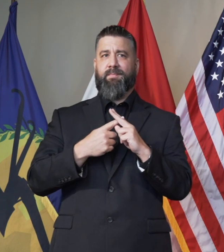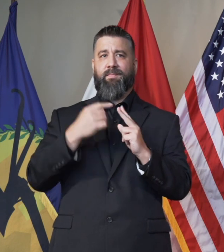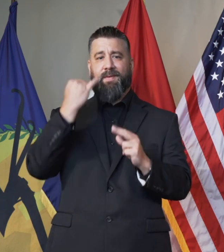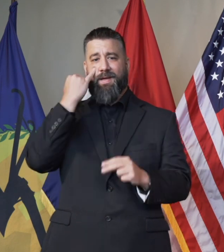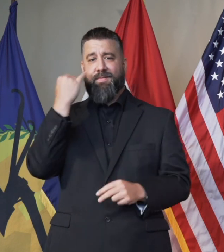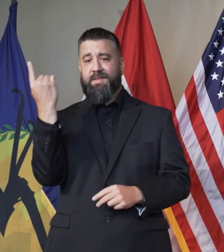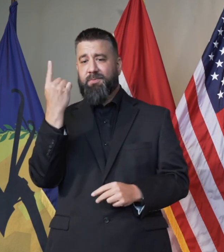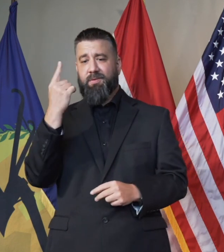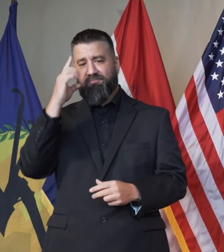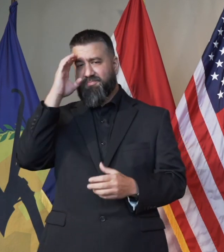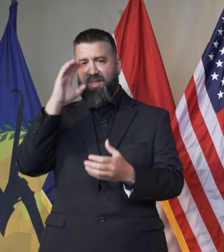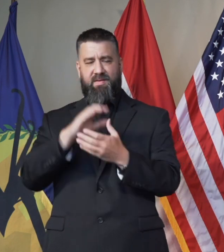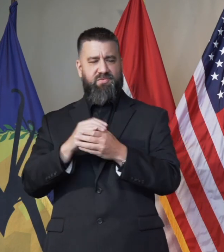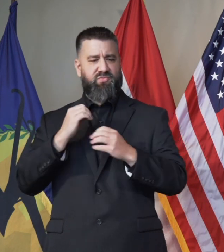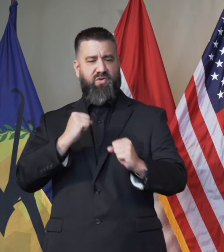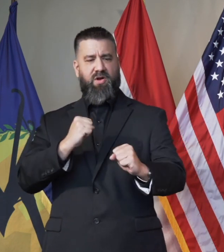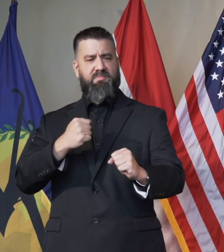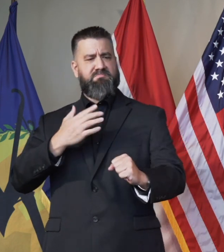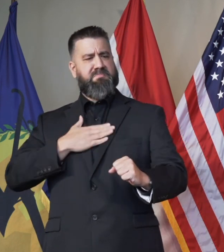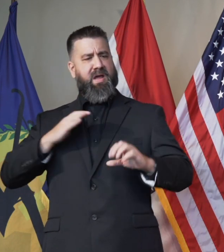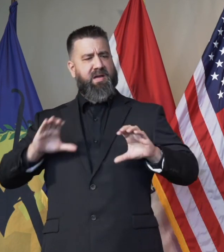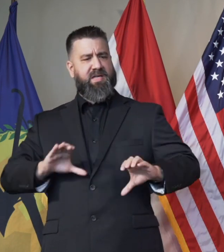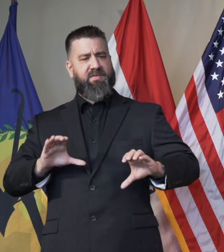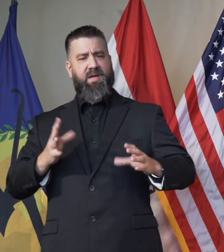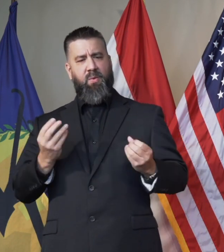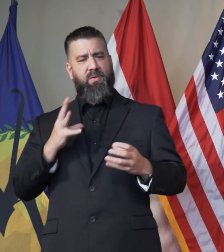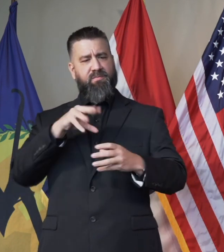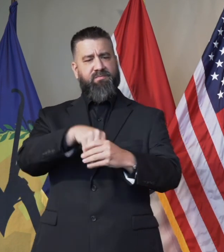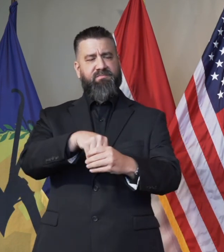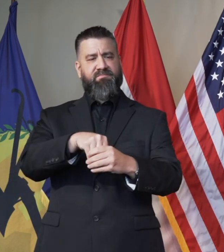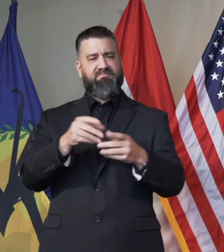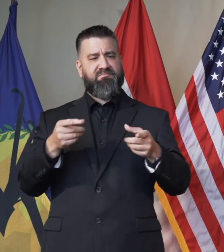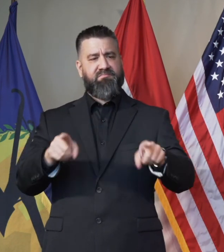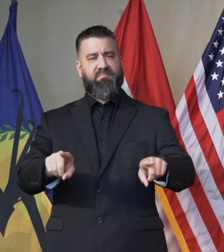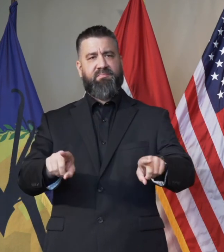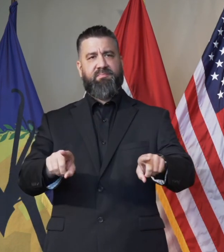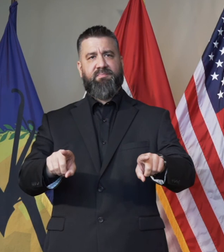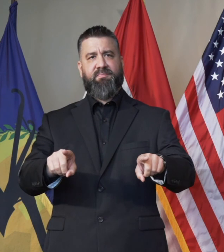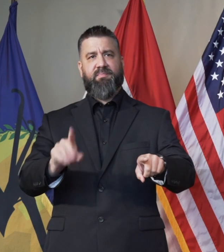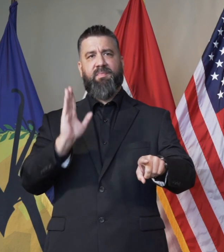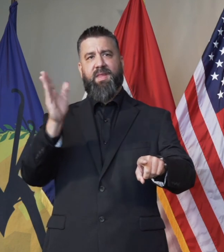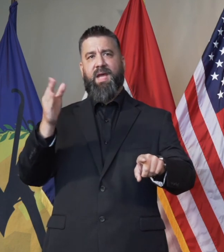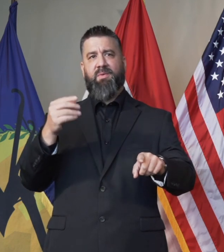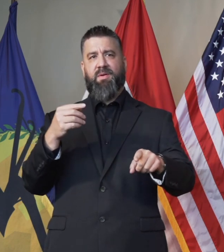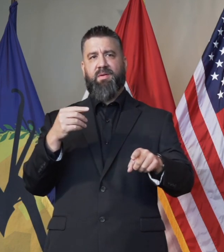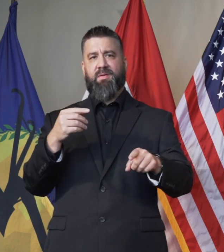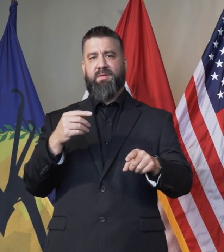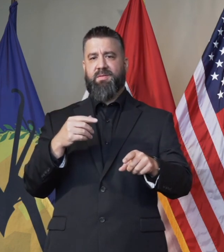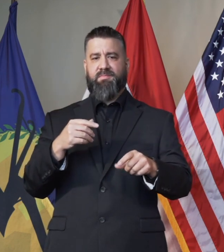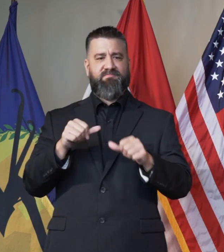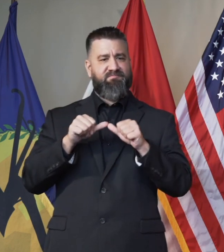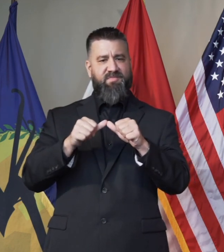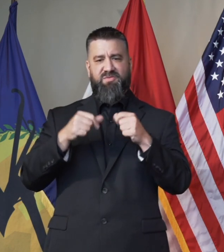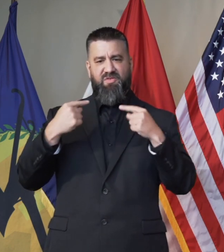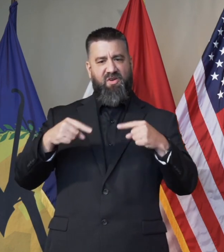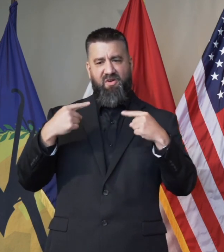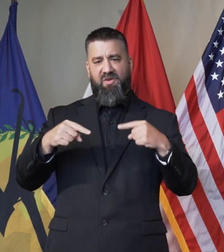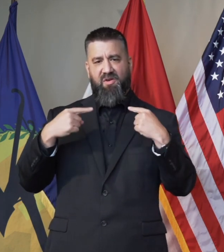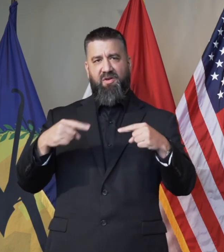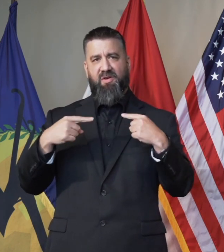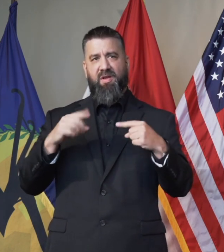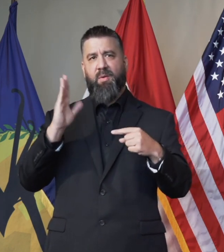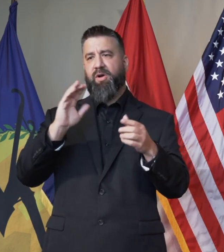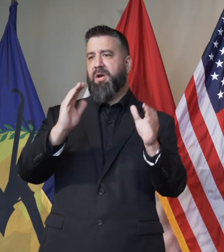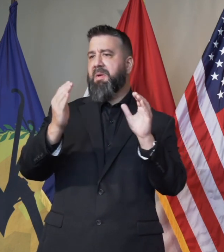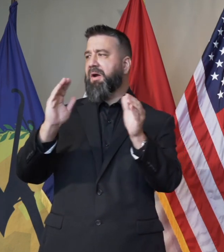that an activity that they want to participate in should happen, they will argue passionately, and they will compare it to many different